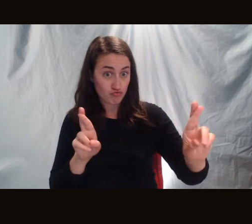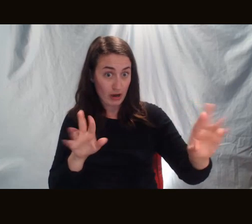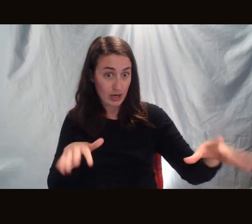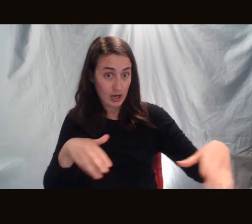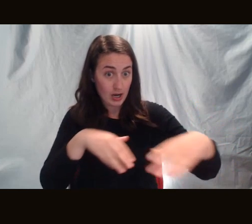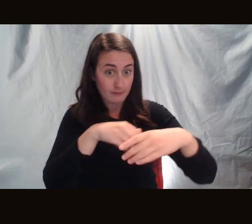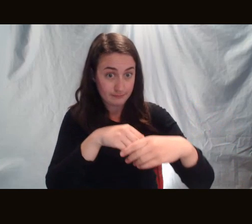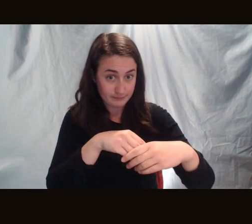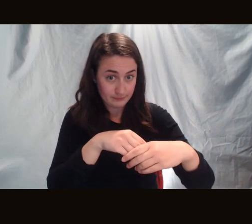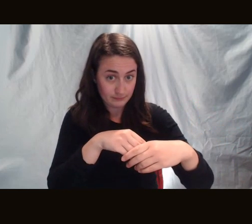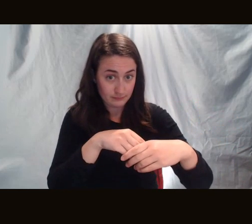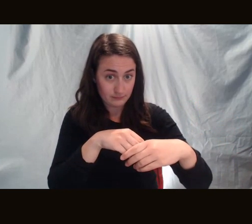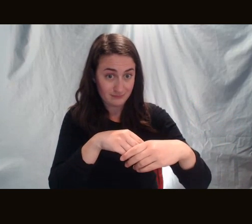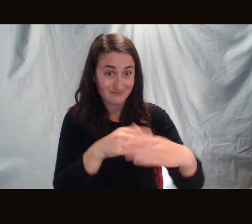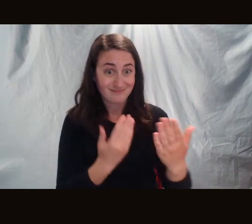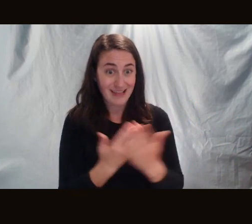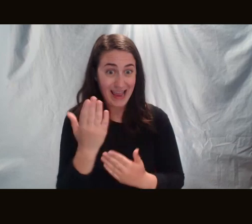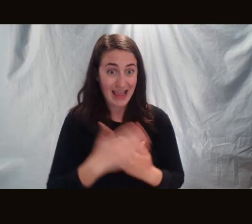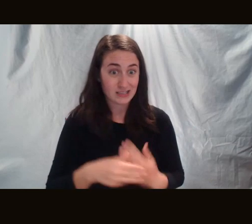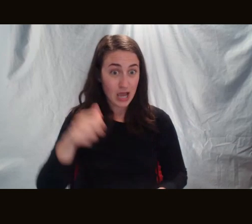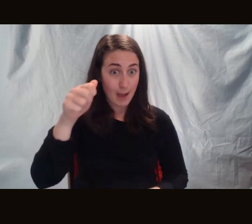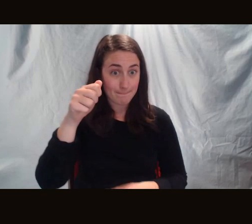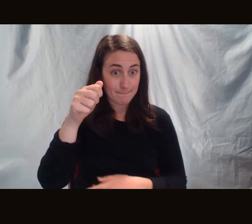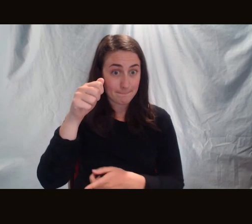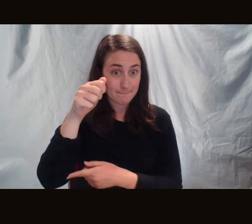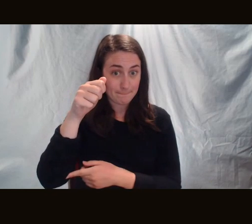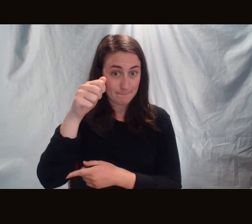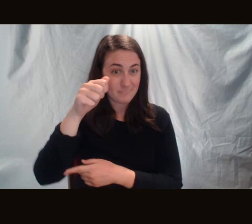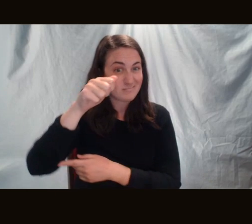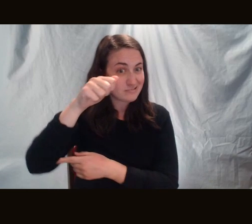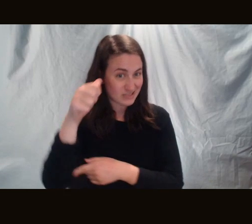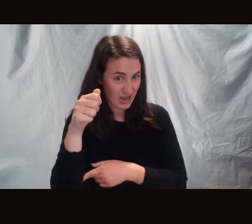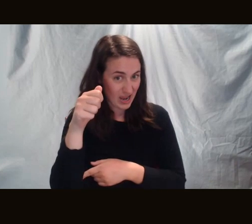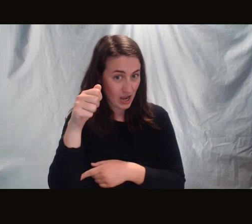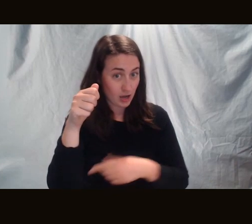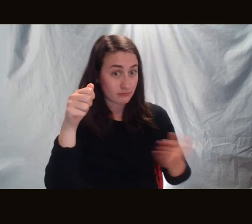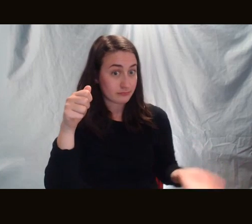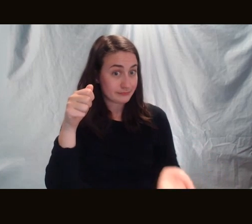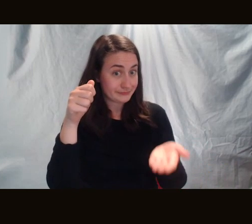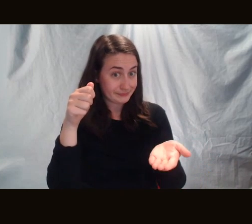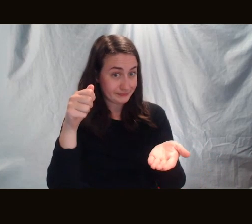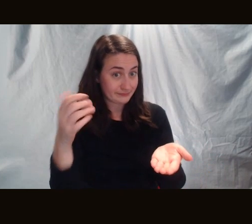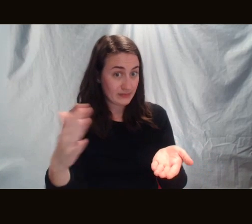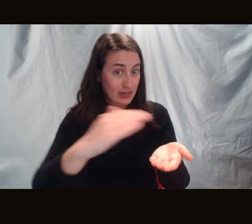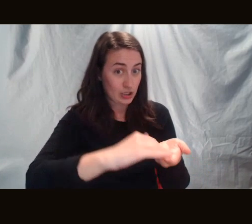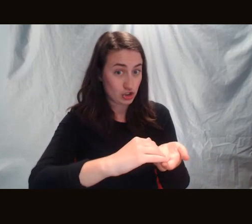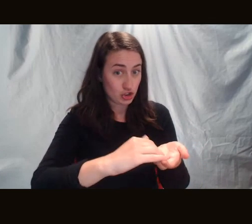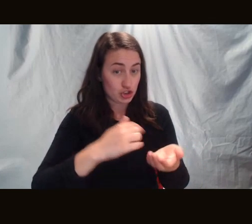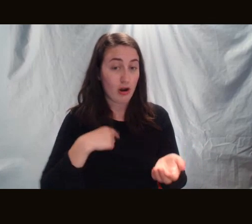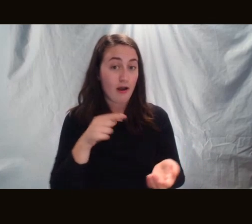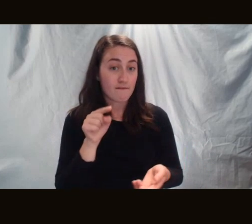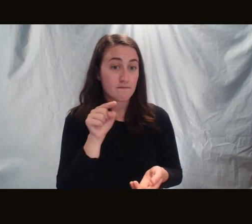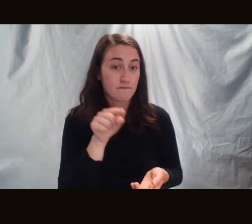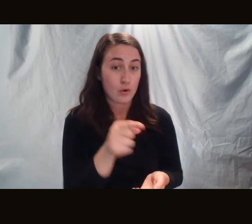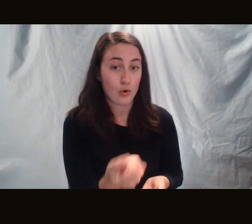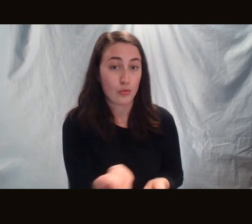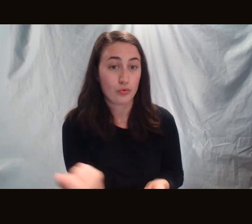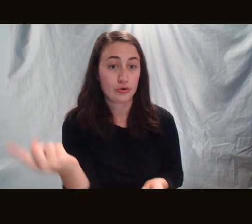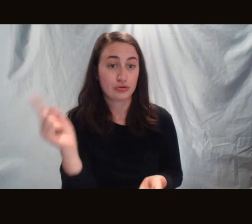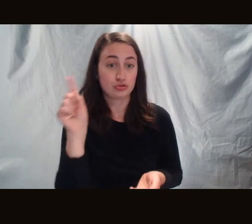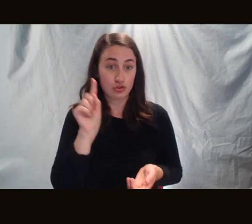The hand is up, elbow down. Visual signal, I present, catch the hand. I go forward,